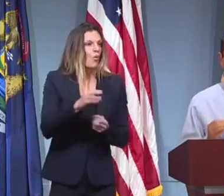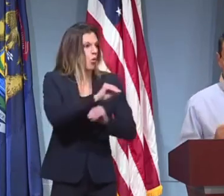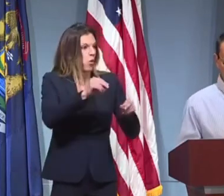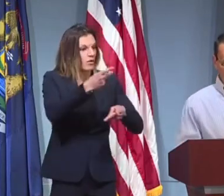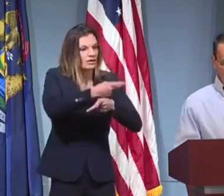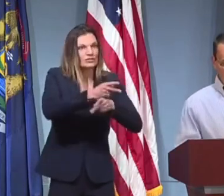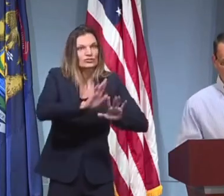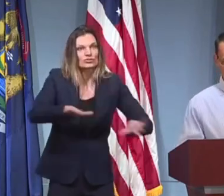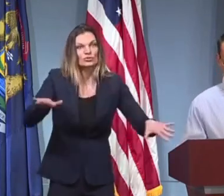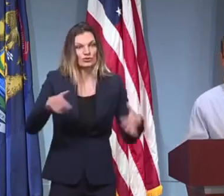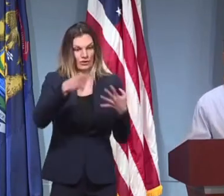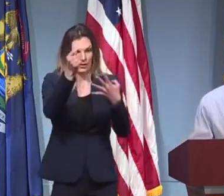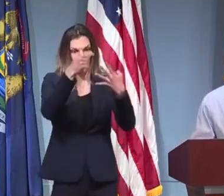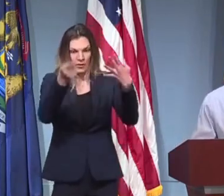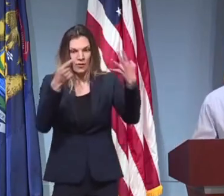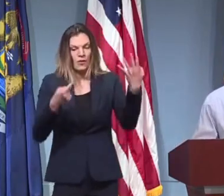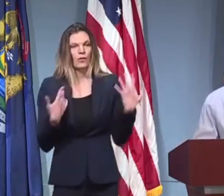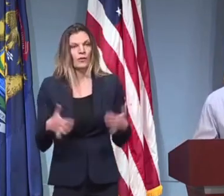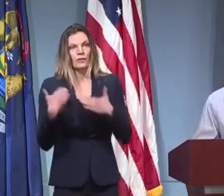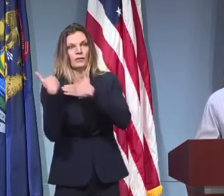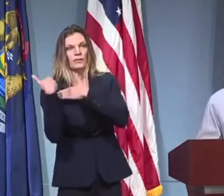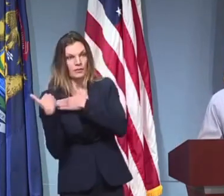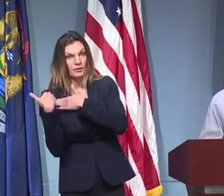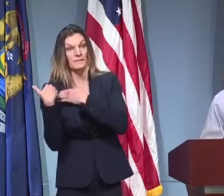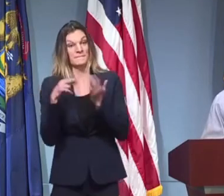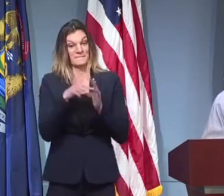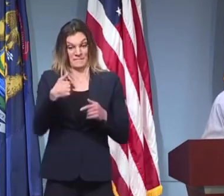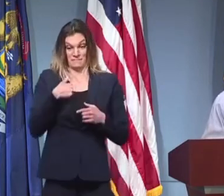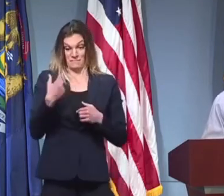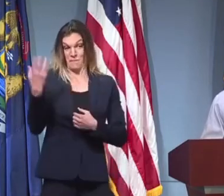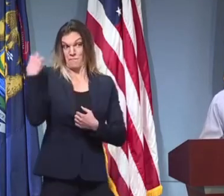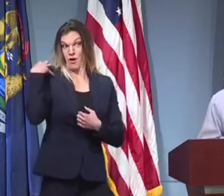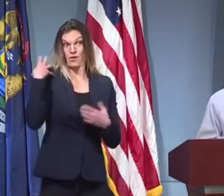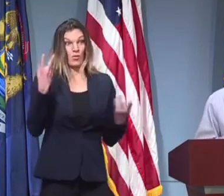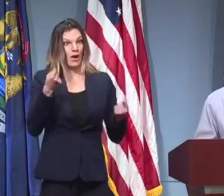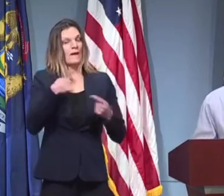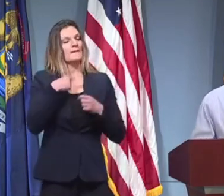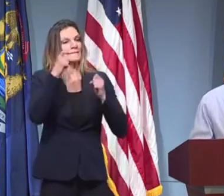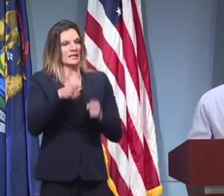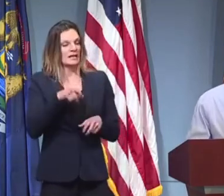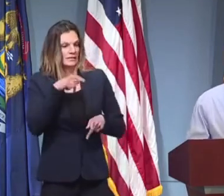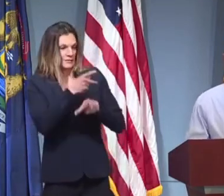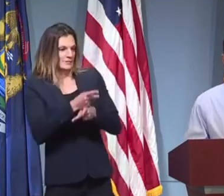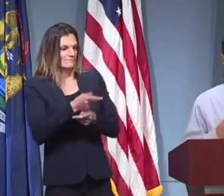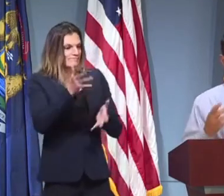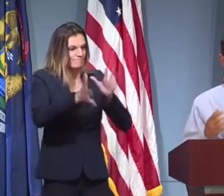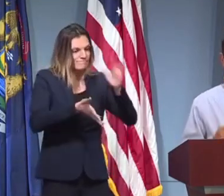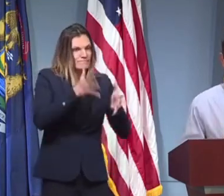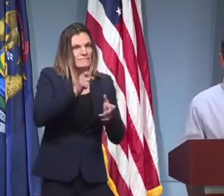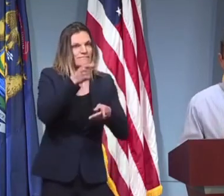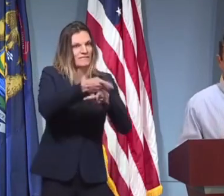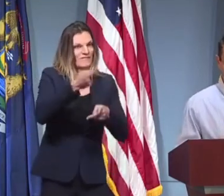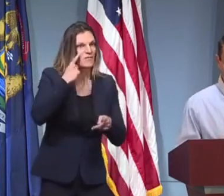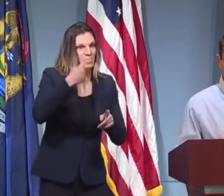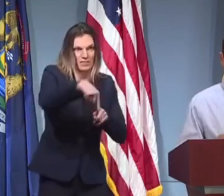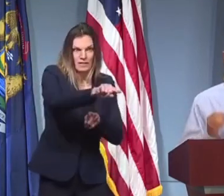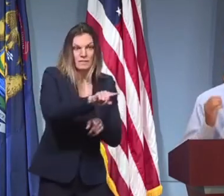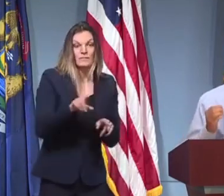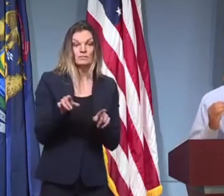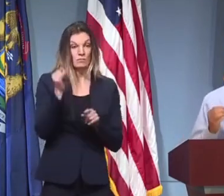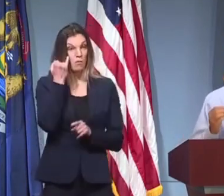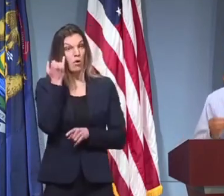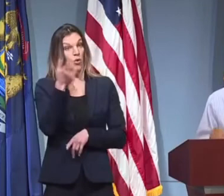consider that we will need to allow workers to leave and remain out of the workplace if they have symptoms, are exposed, or are caring for someone with COVID.